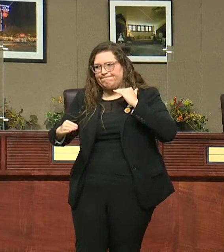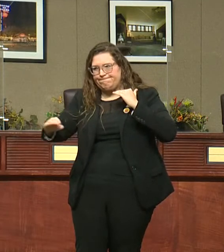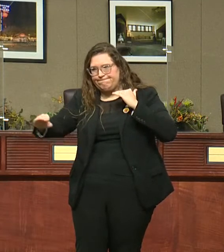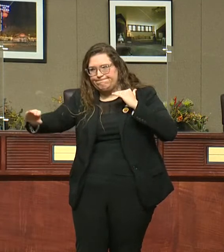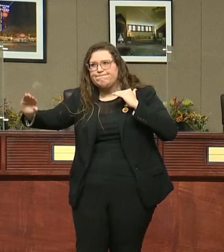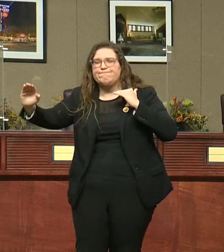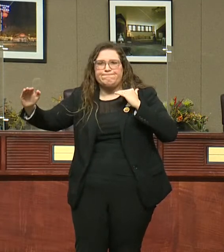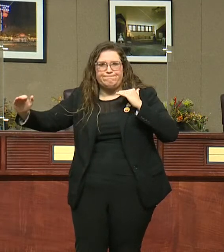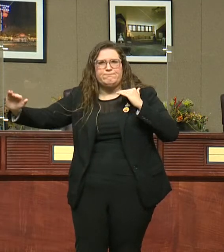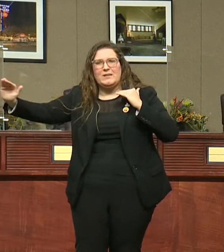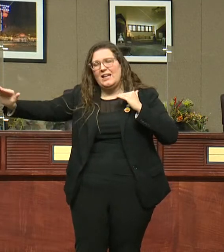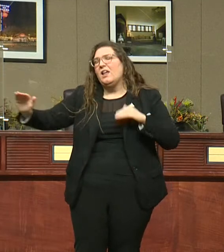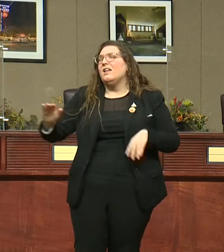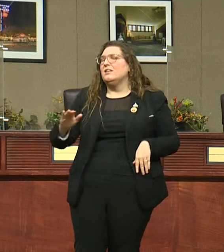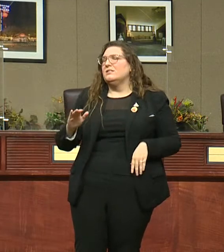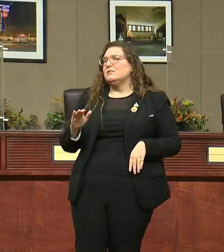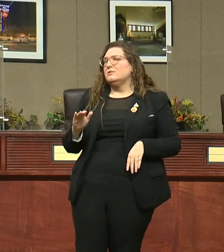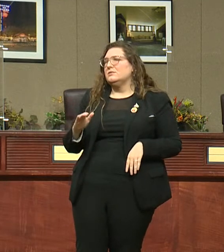me talking,